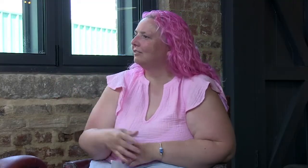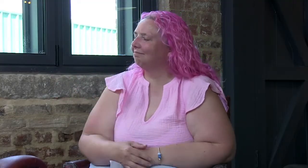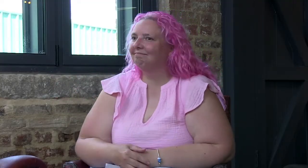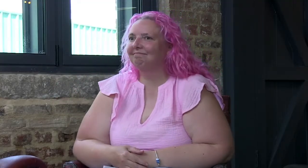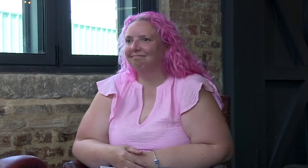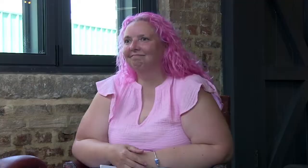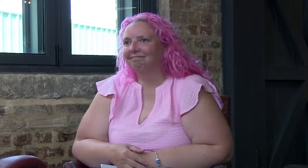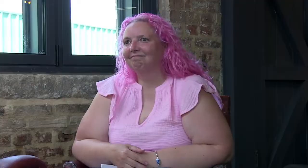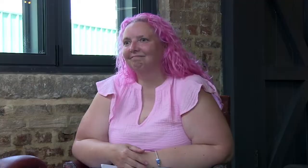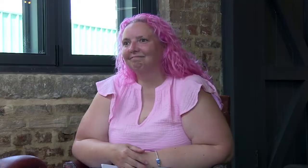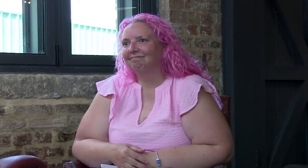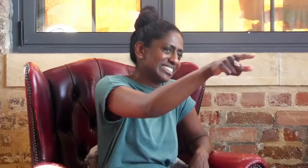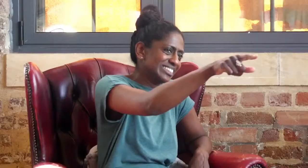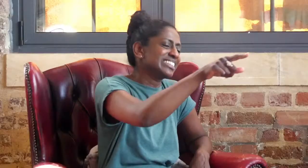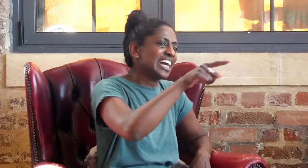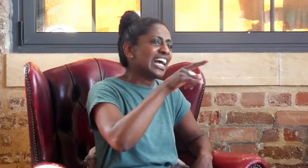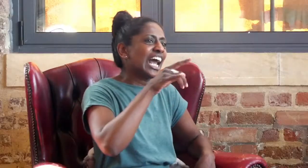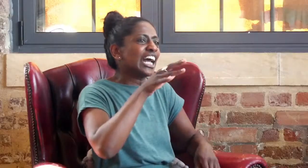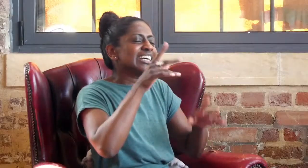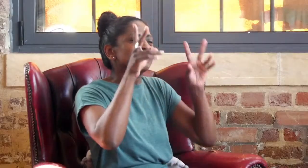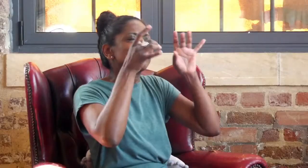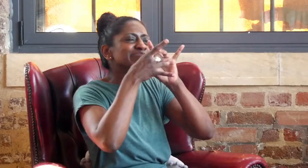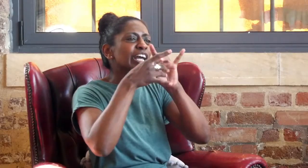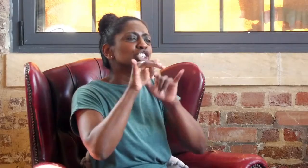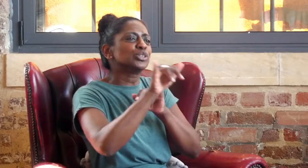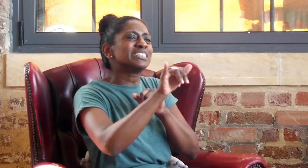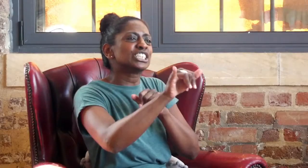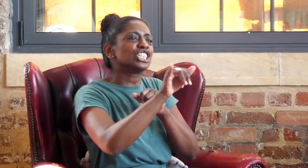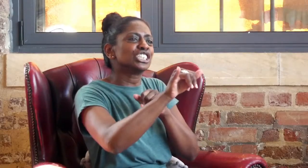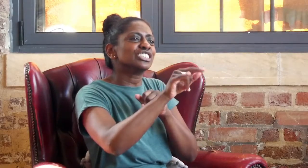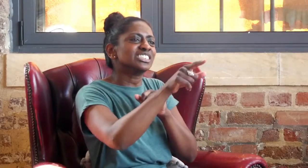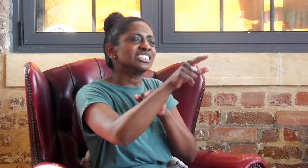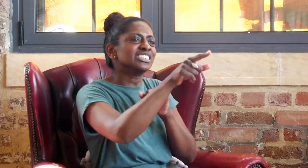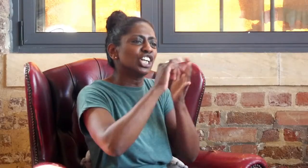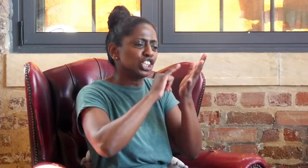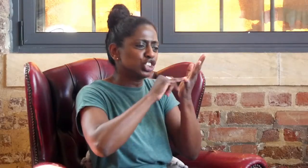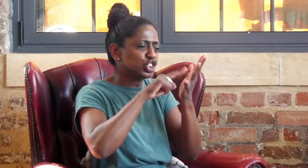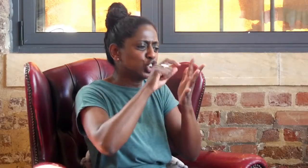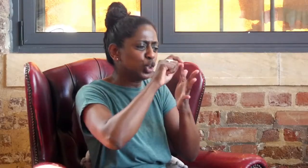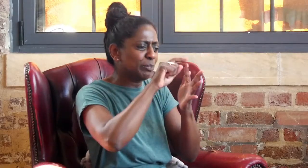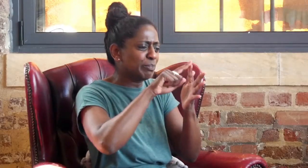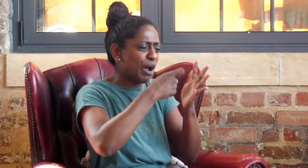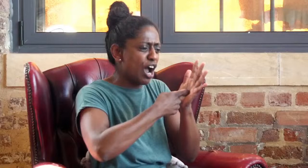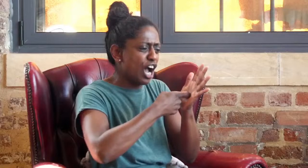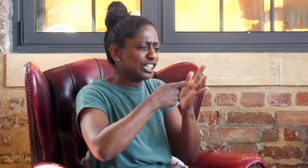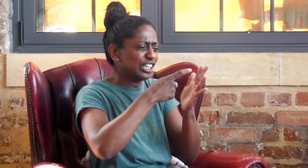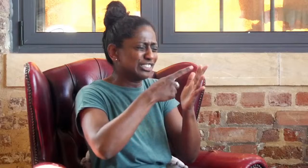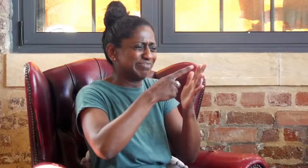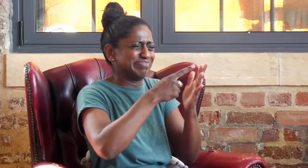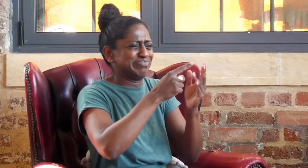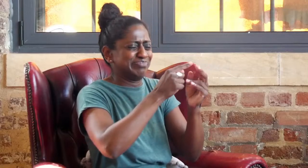So they're a really special bird. Oh, yeah, definitely. Yes, that's very true. And some people are